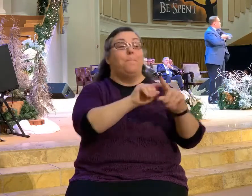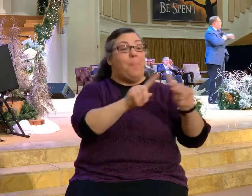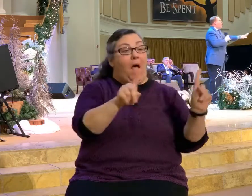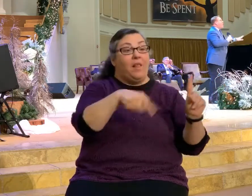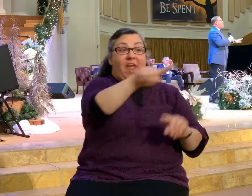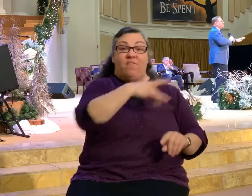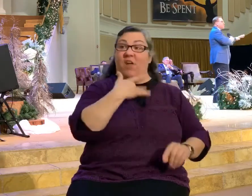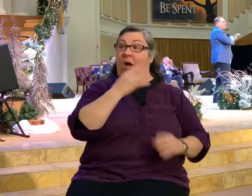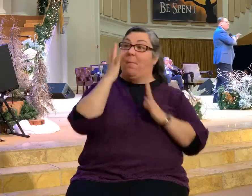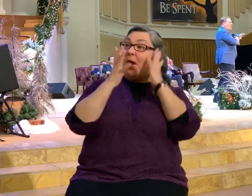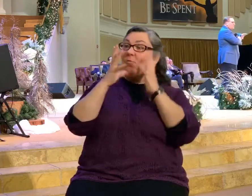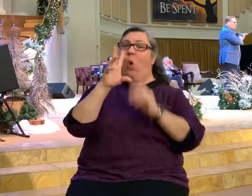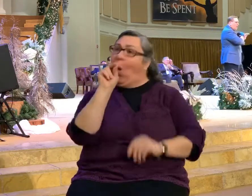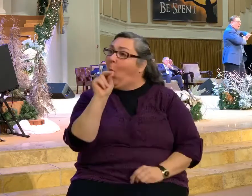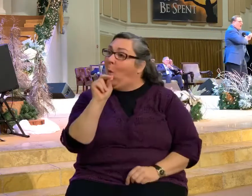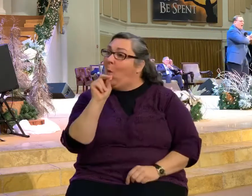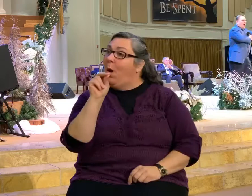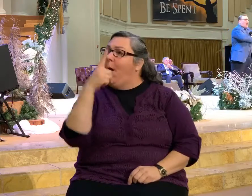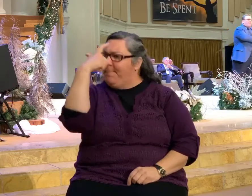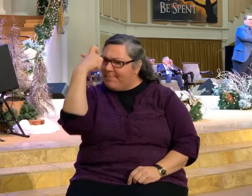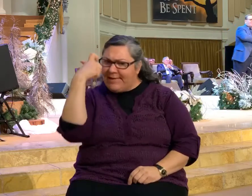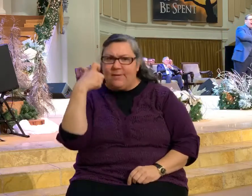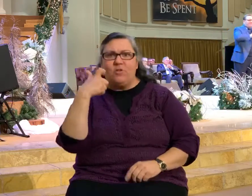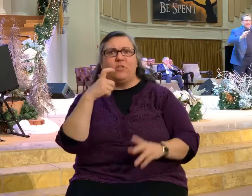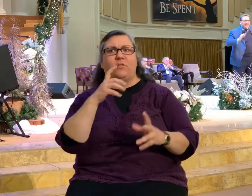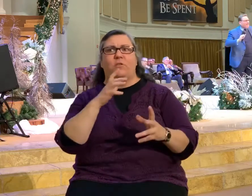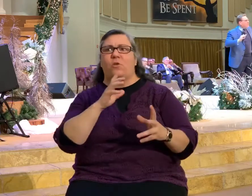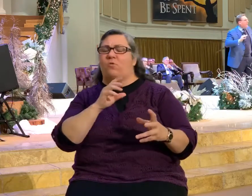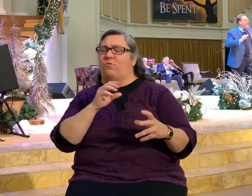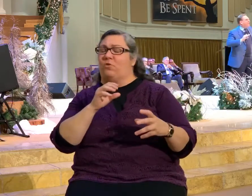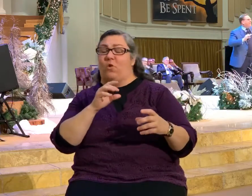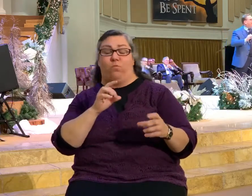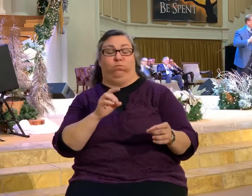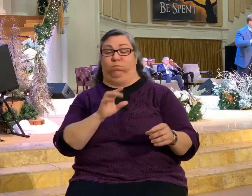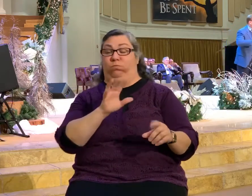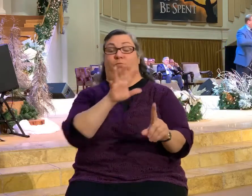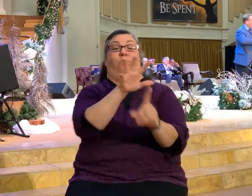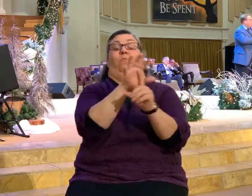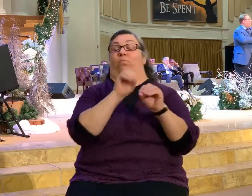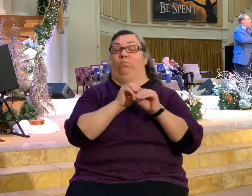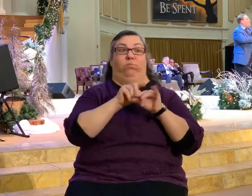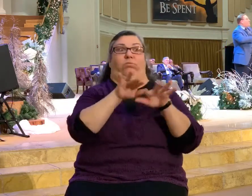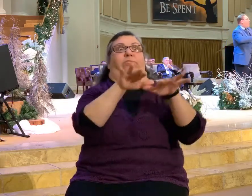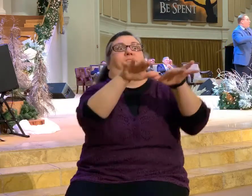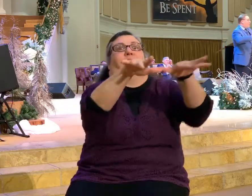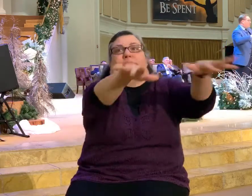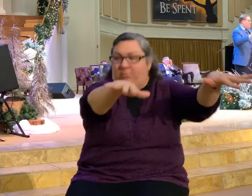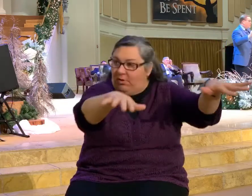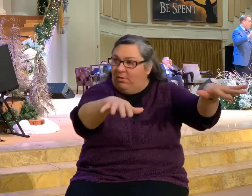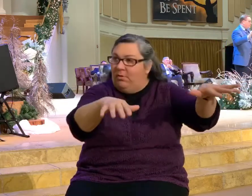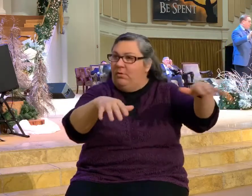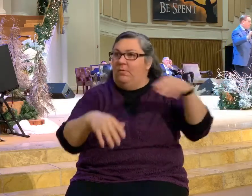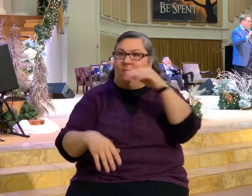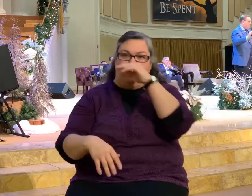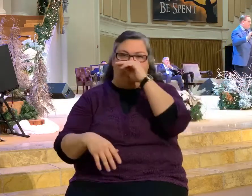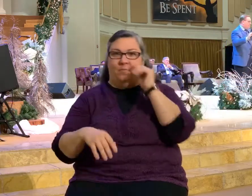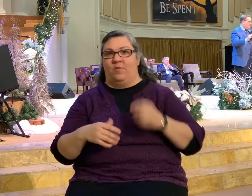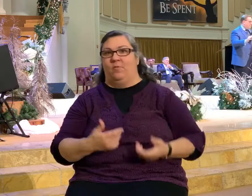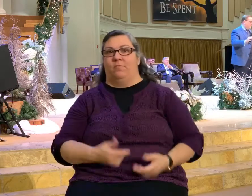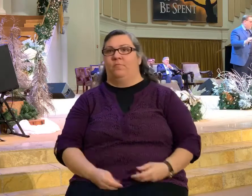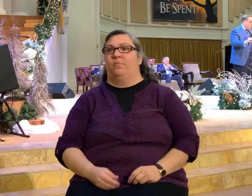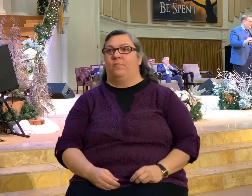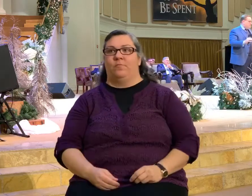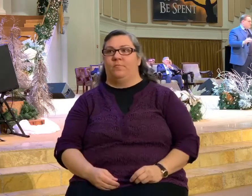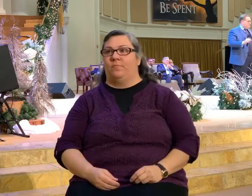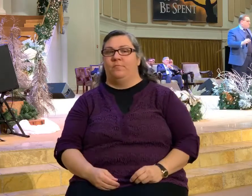because it was so open, so being propagated around the nation that it was open to all.